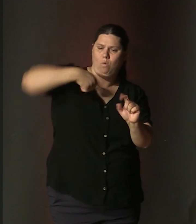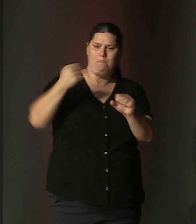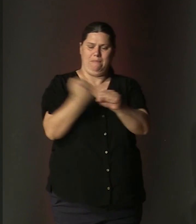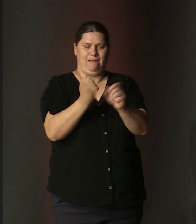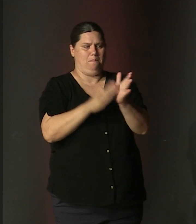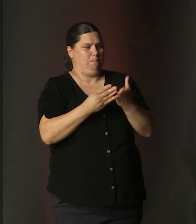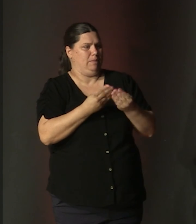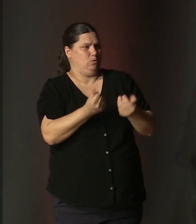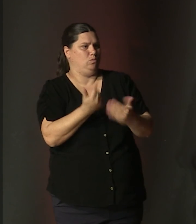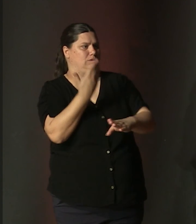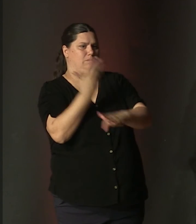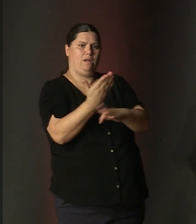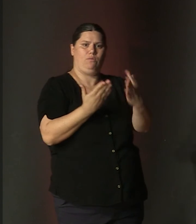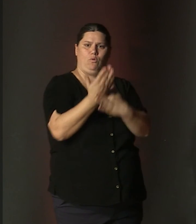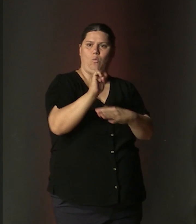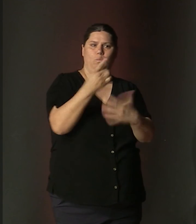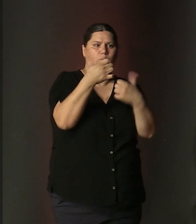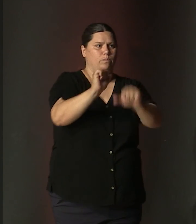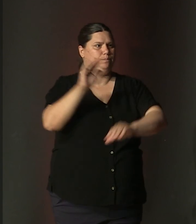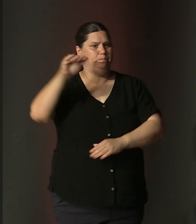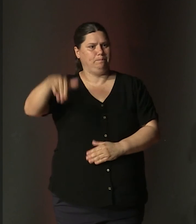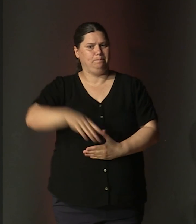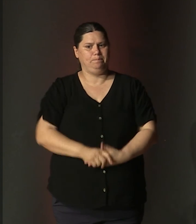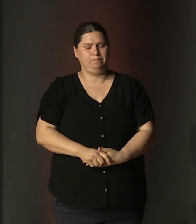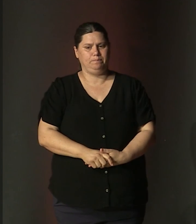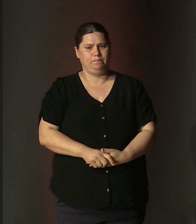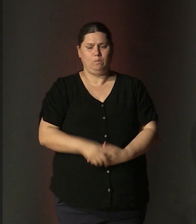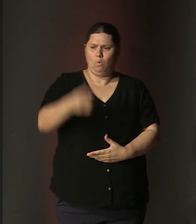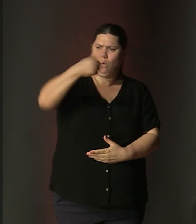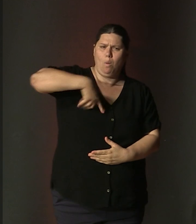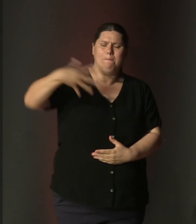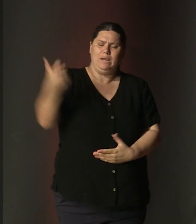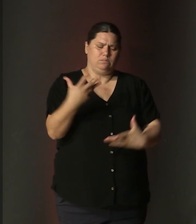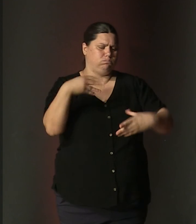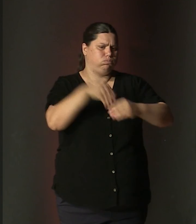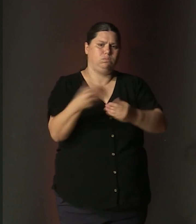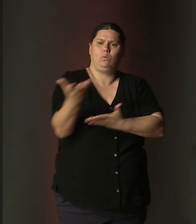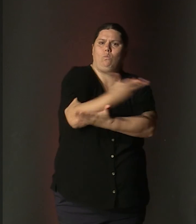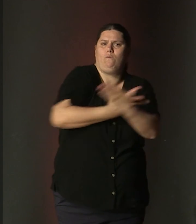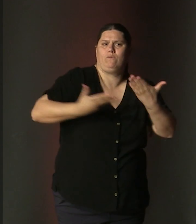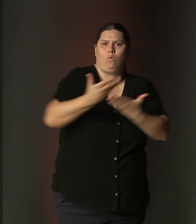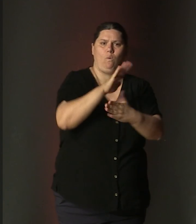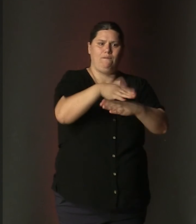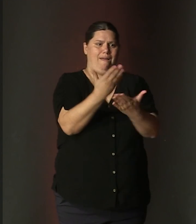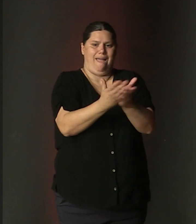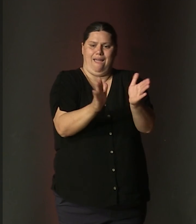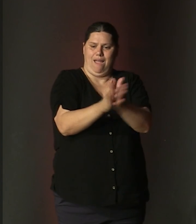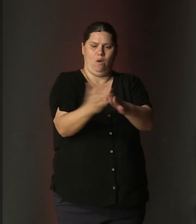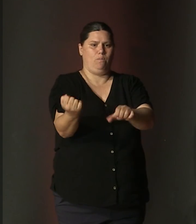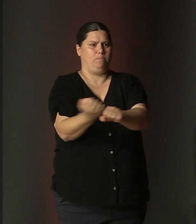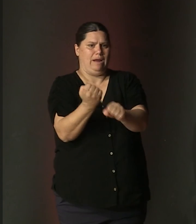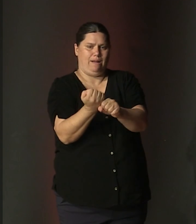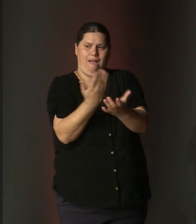demand through our own consumption, and all of us must be part of the conversations about how those minerals are produced.